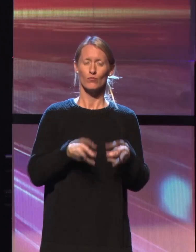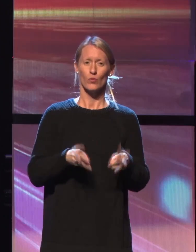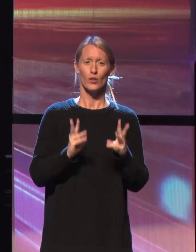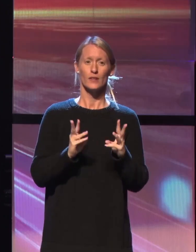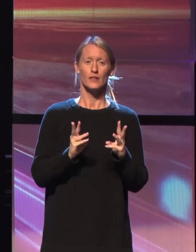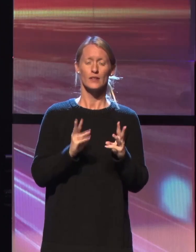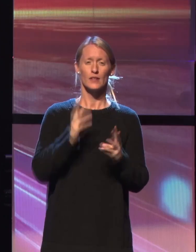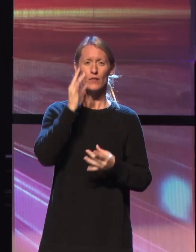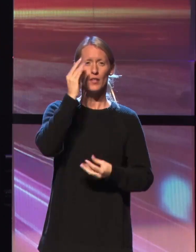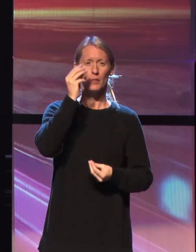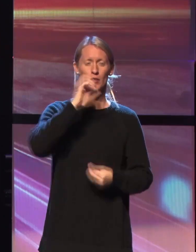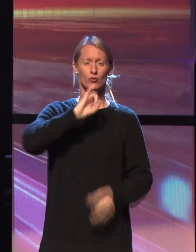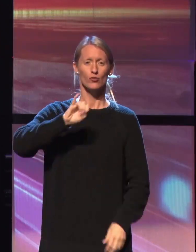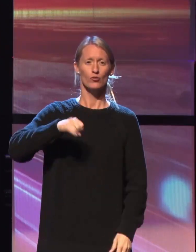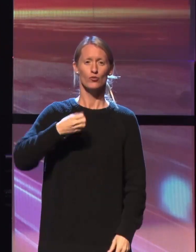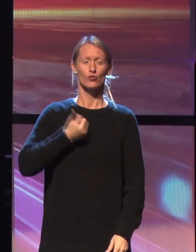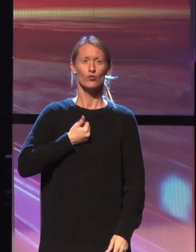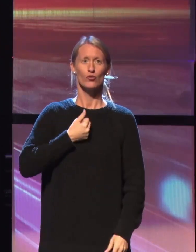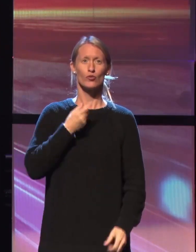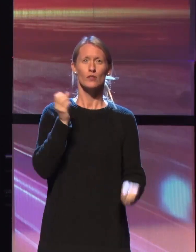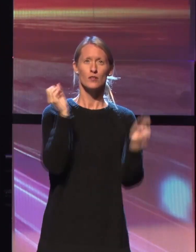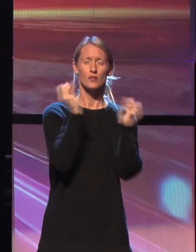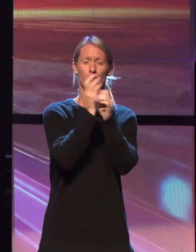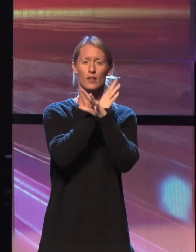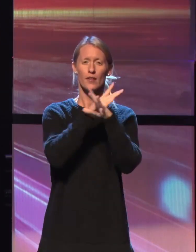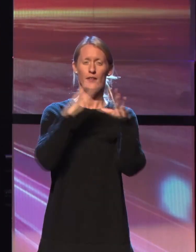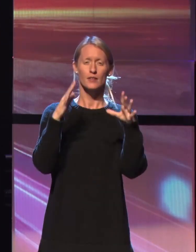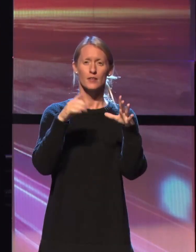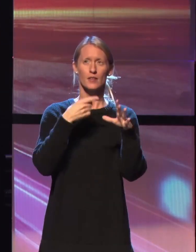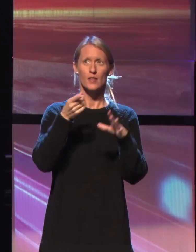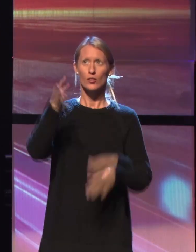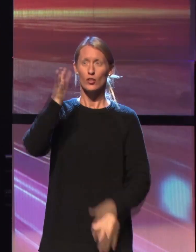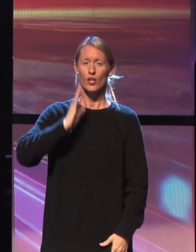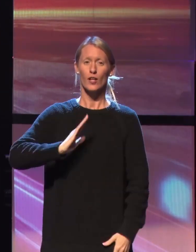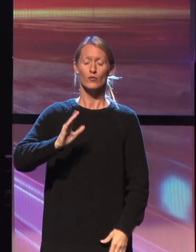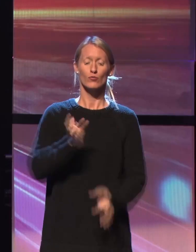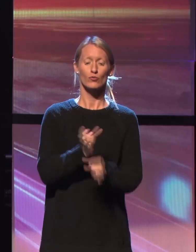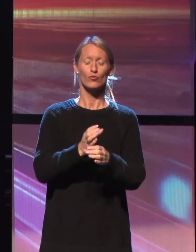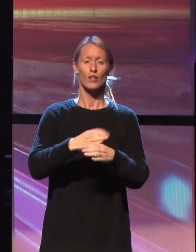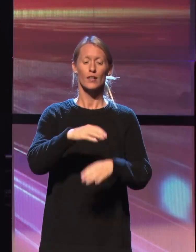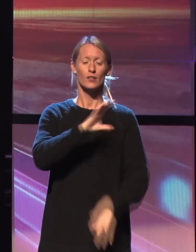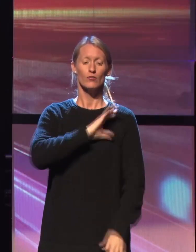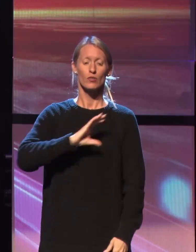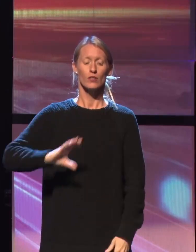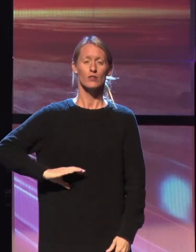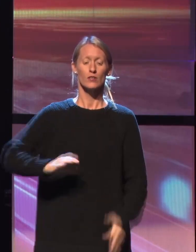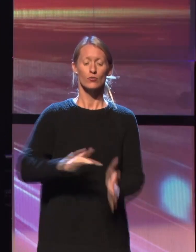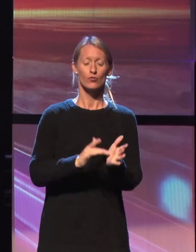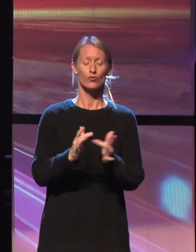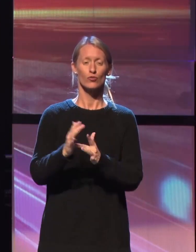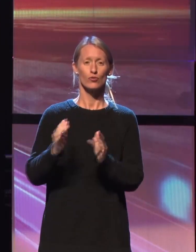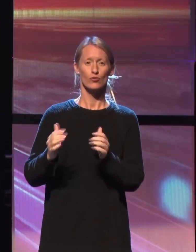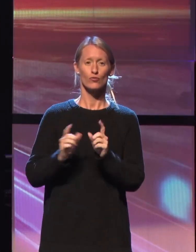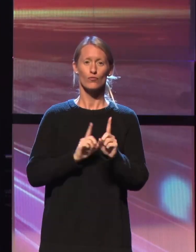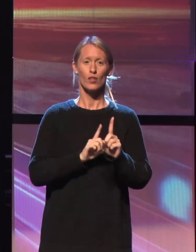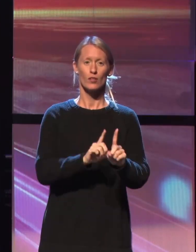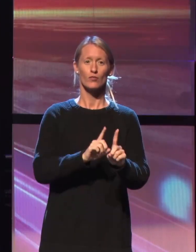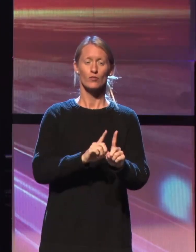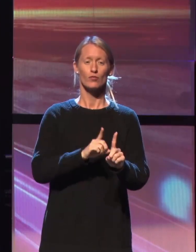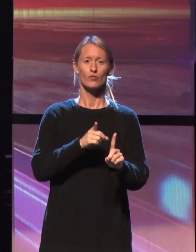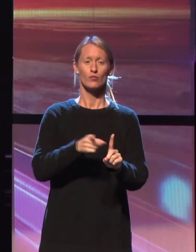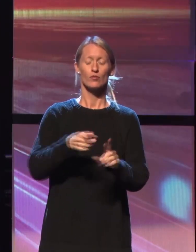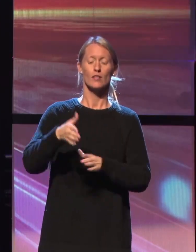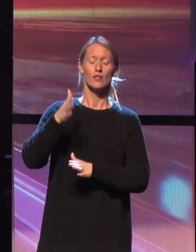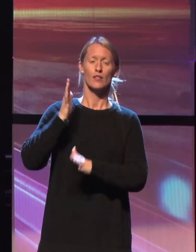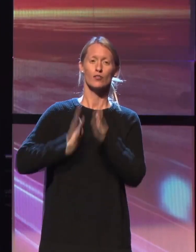John's giving us this beautiful vision of what God is creating in Christ and in the apostles and through the story of ancient Israel is a new community